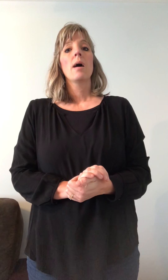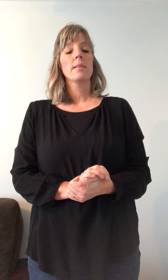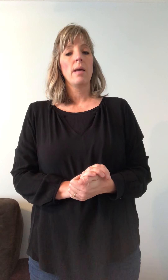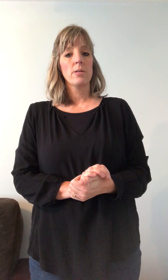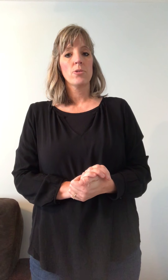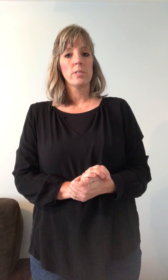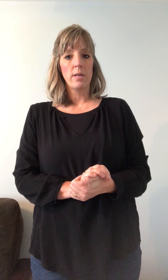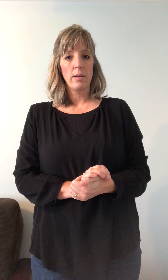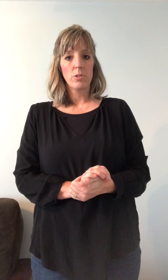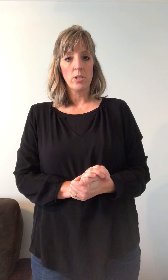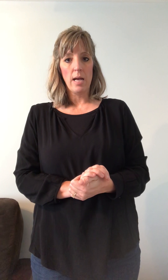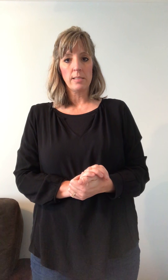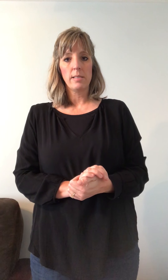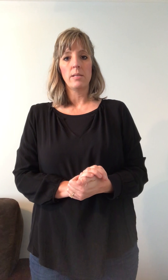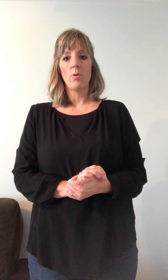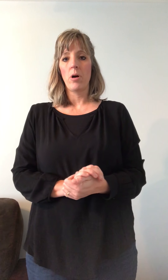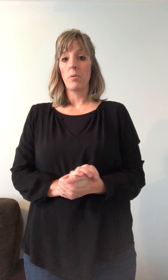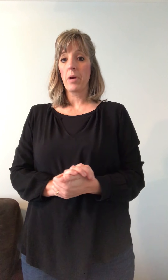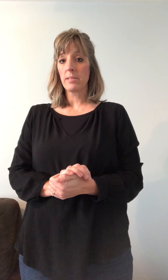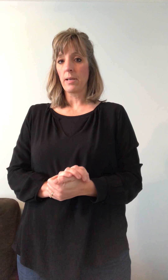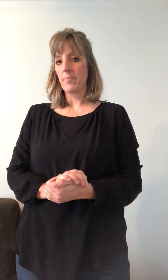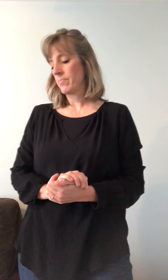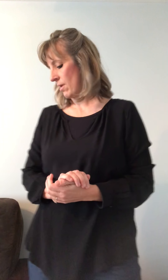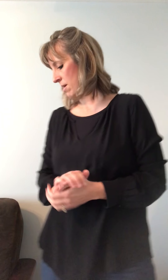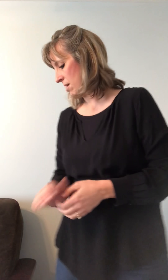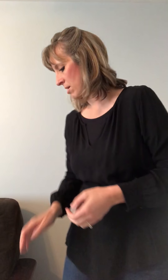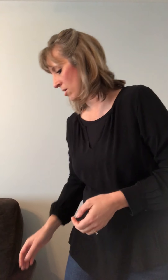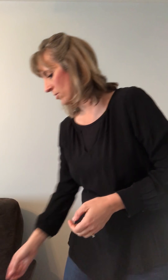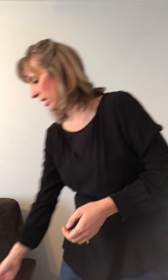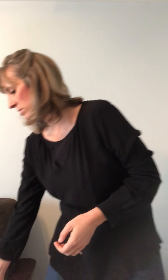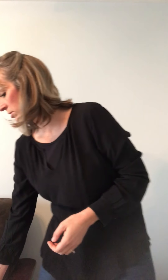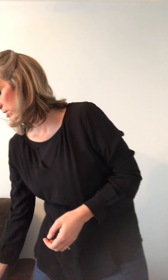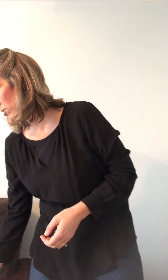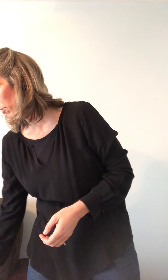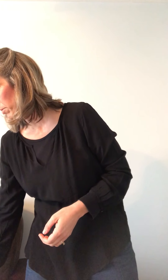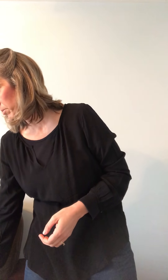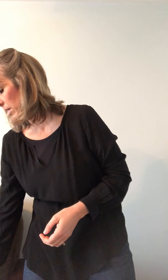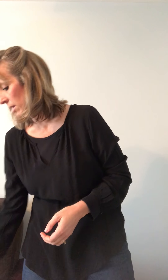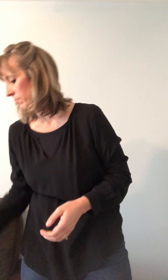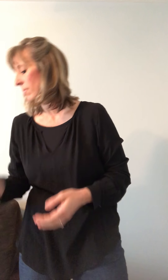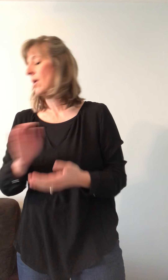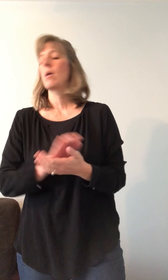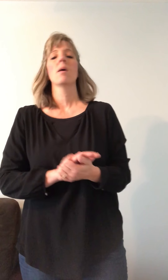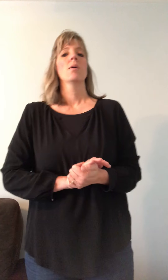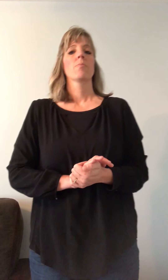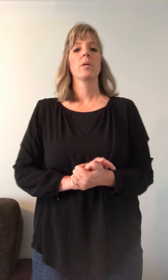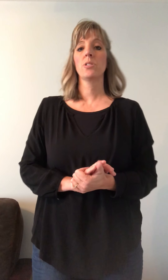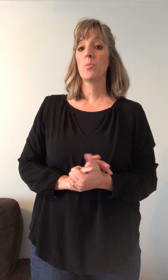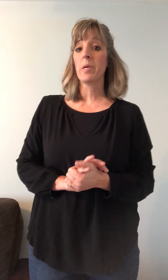at the HETRA sign language class in Omaha, Nebraska. Okay, so let's start from the beginning. We're going to do